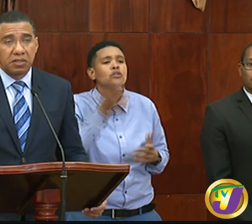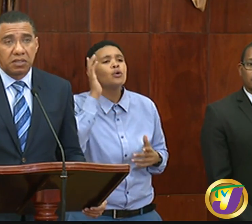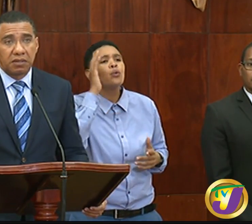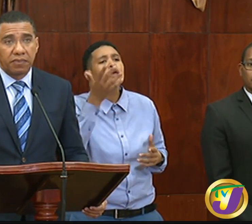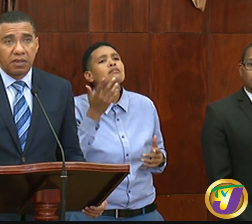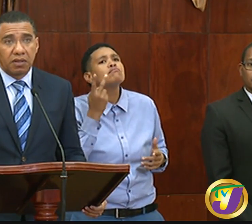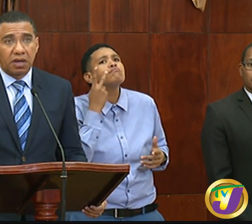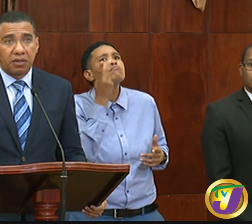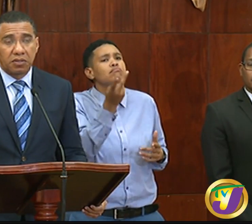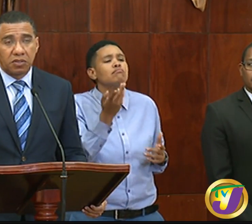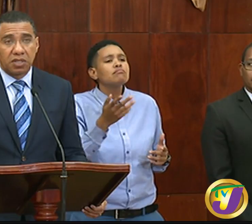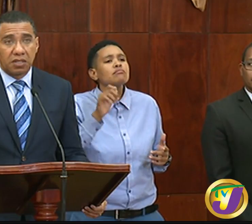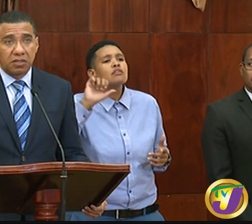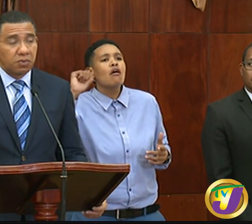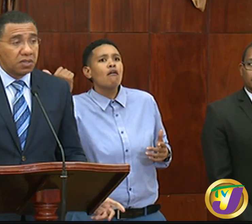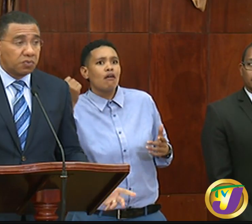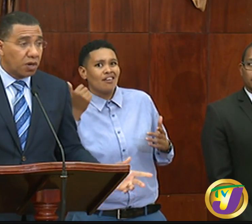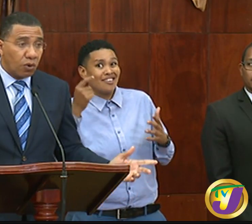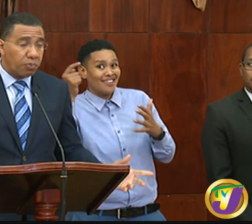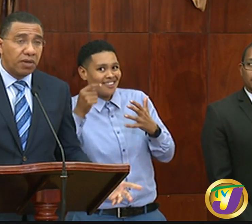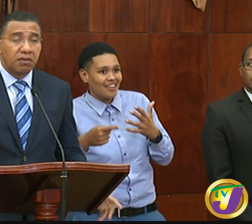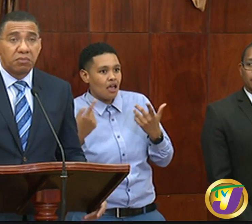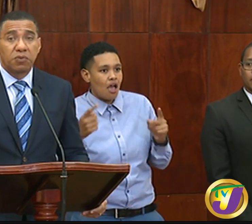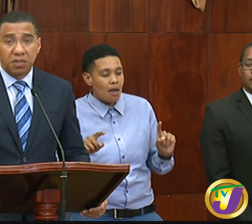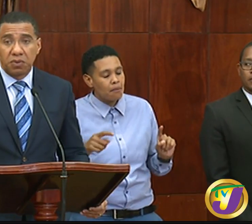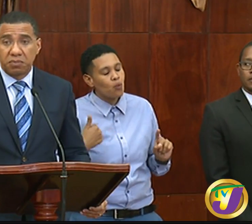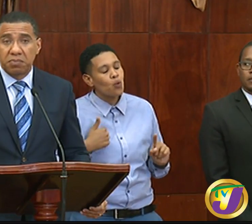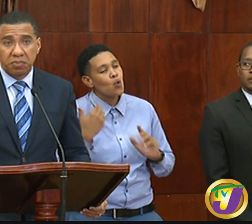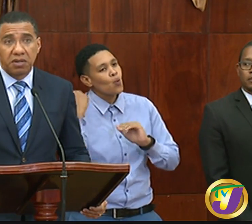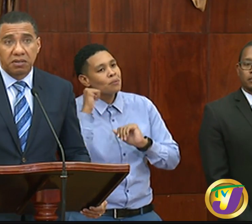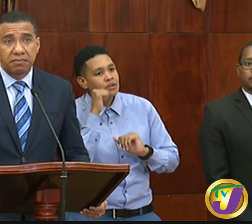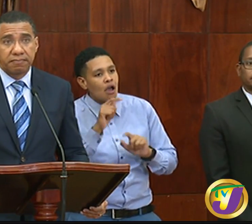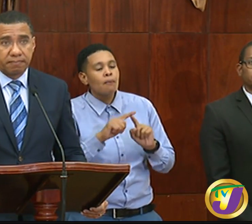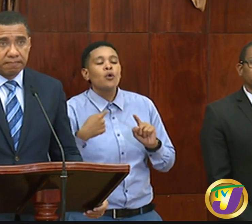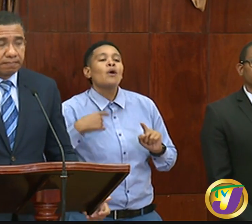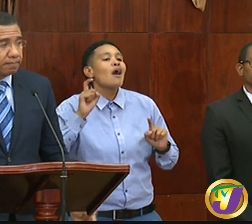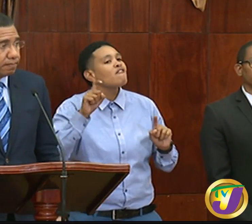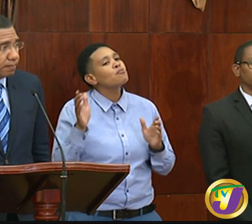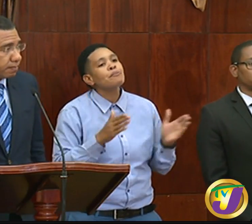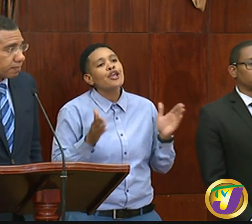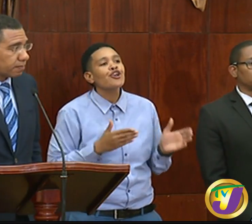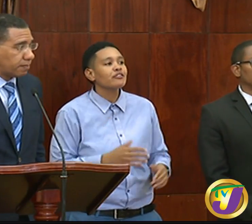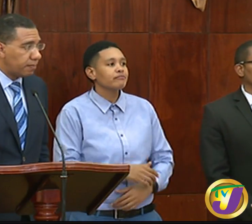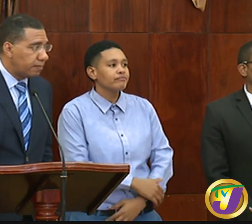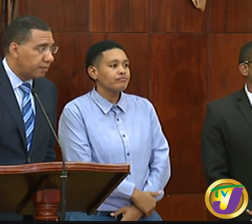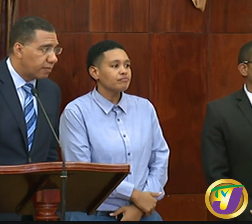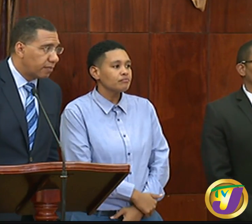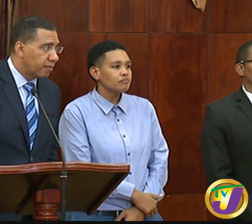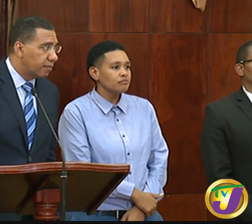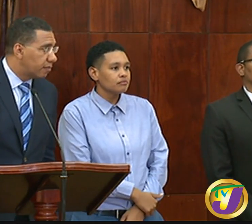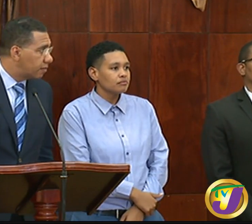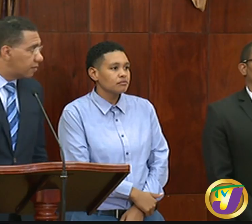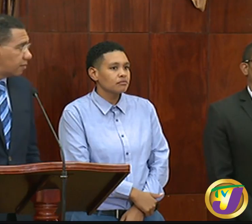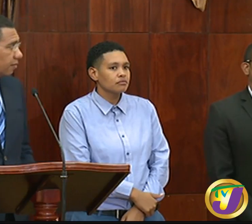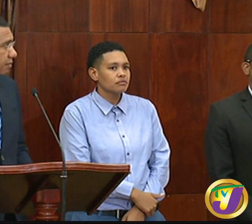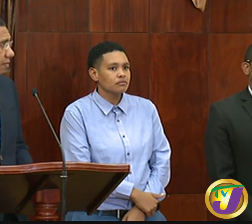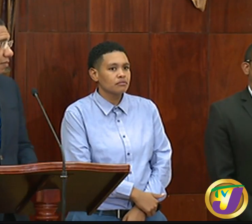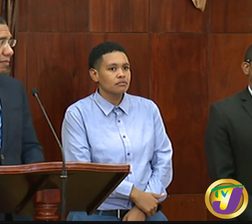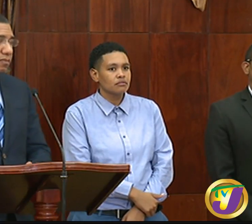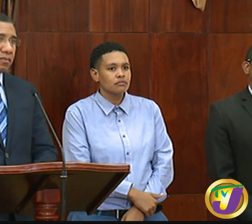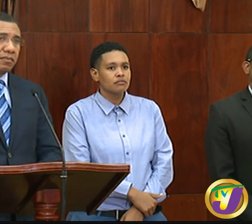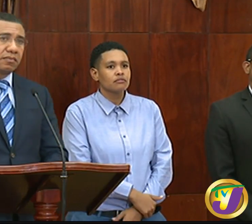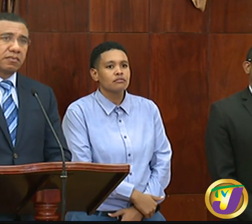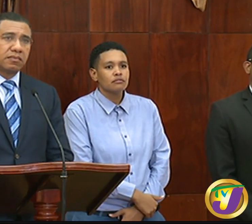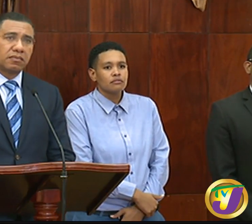likely to see other such cases. We are hoping, but we will be prepared. Thank you, Prime Minister. A quick follow-up, Yeah, just a Deshan? quick follow-up. Another